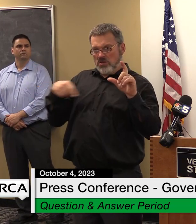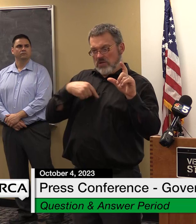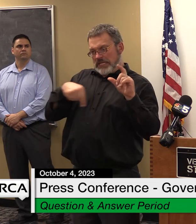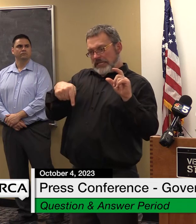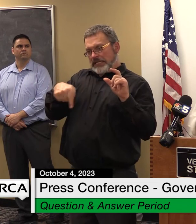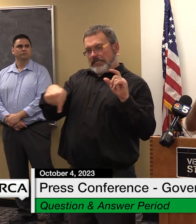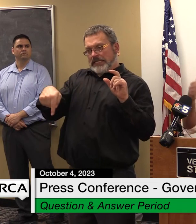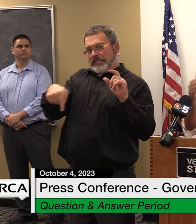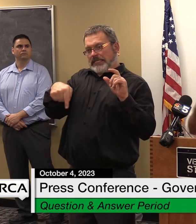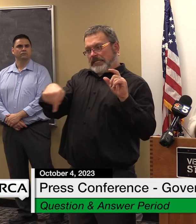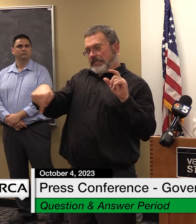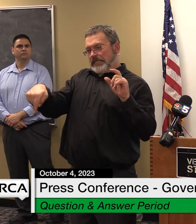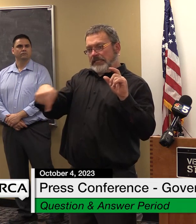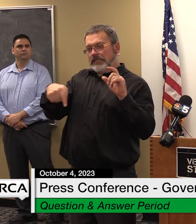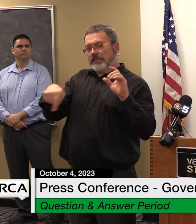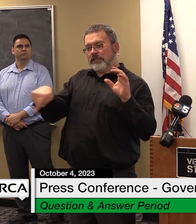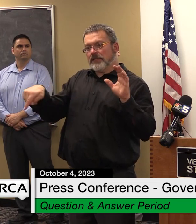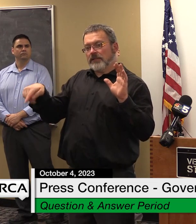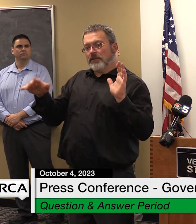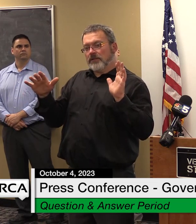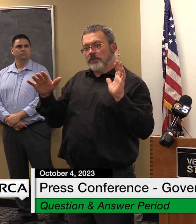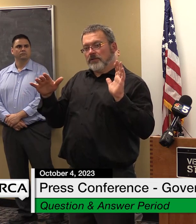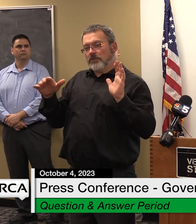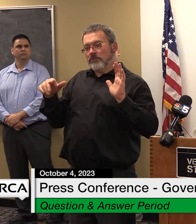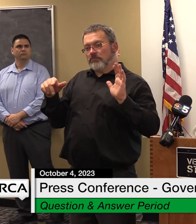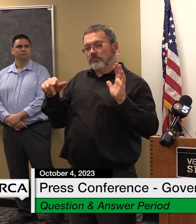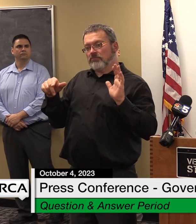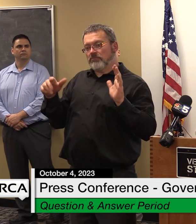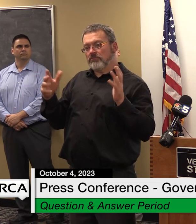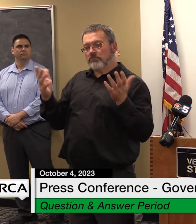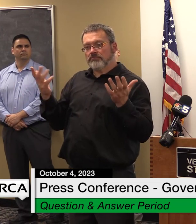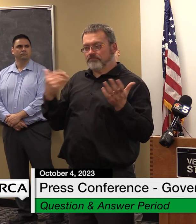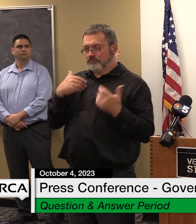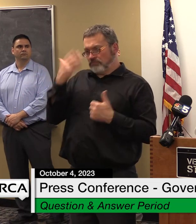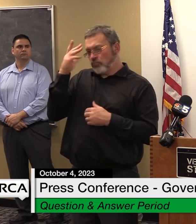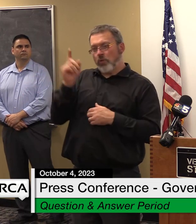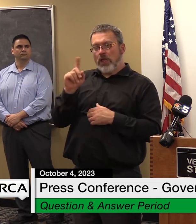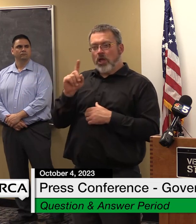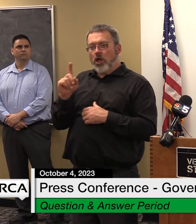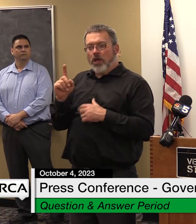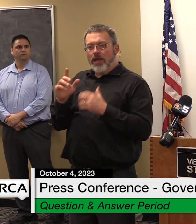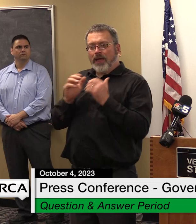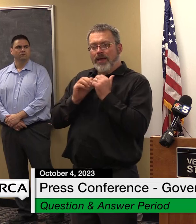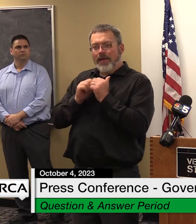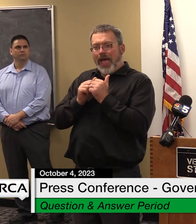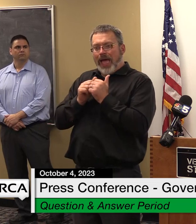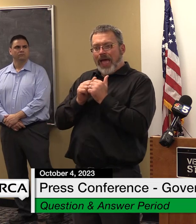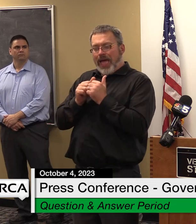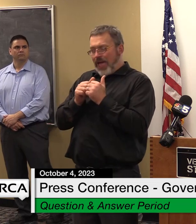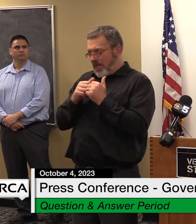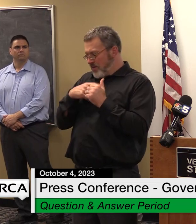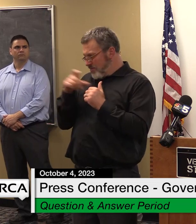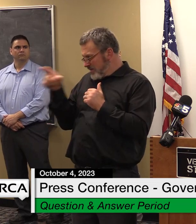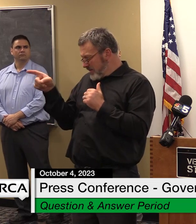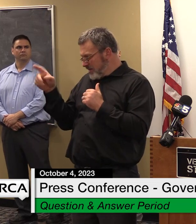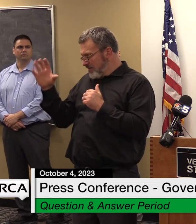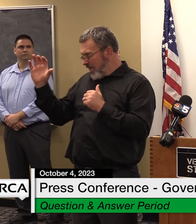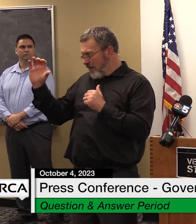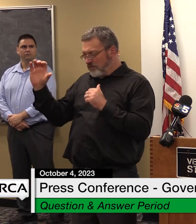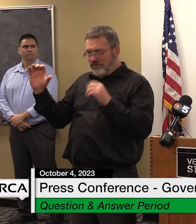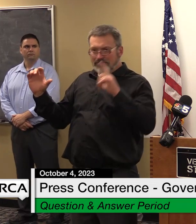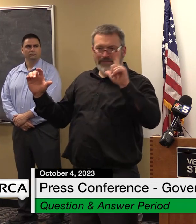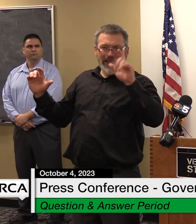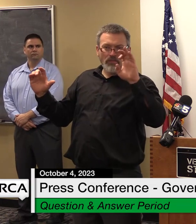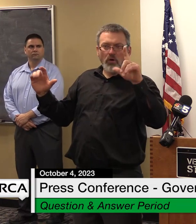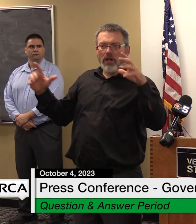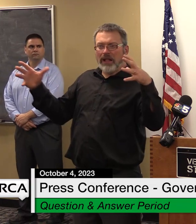down the middle, and it's going in opposite directions. I don't know how we need to bring it together, because I think the vast majority of